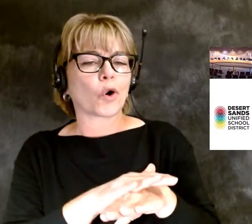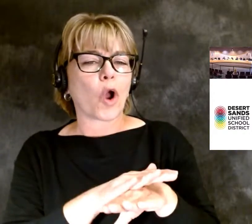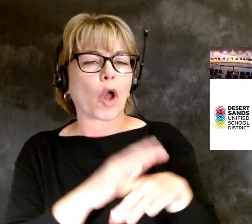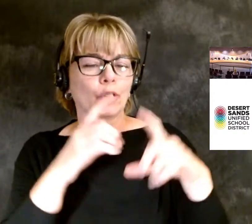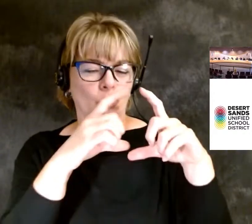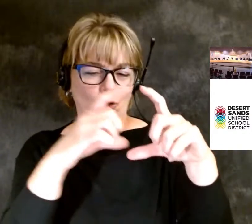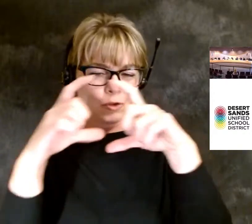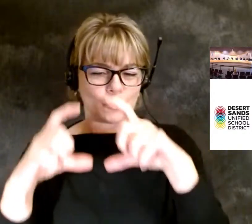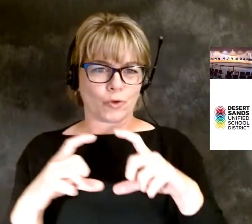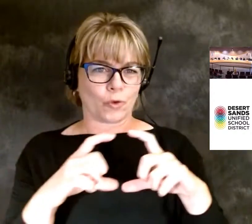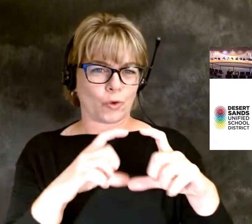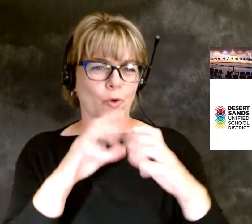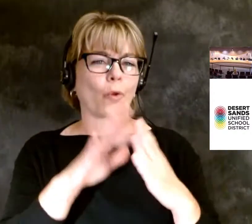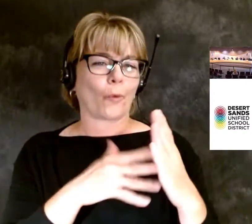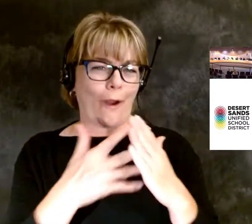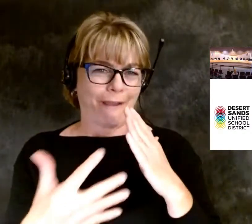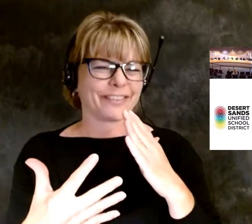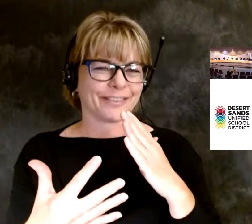Jordan.